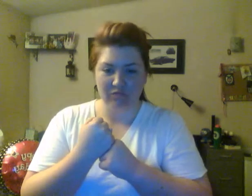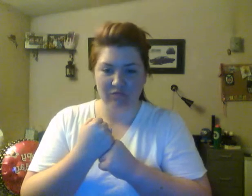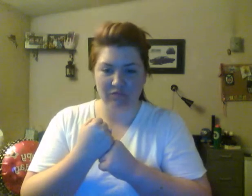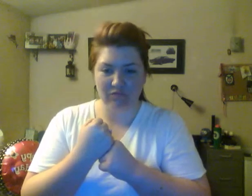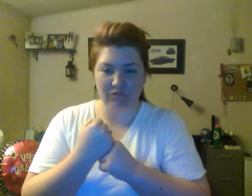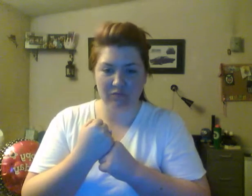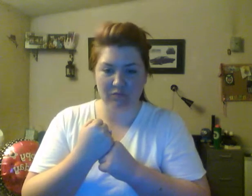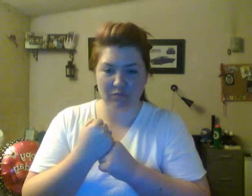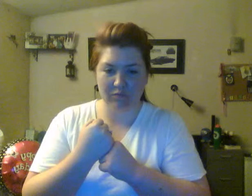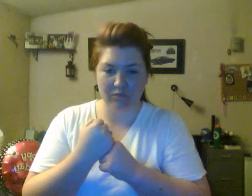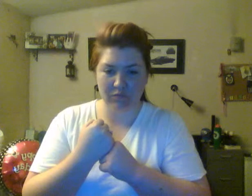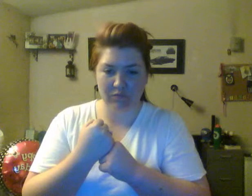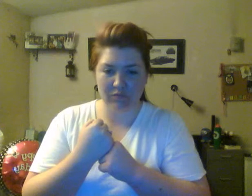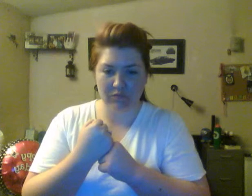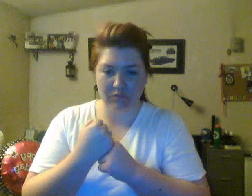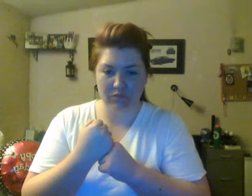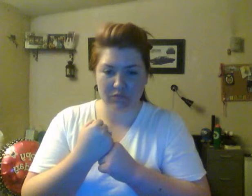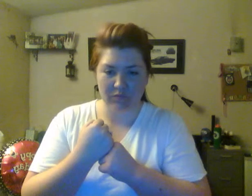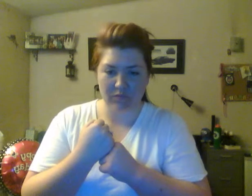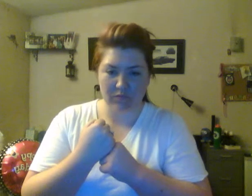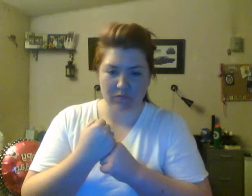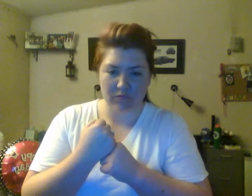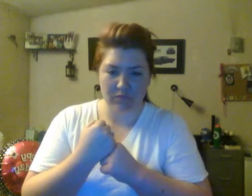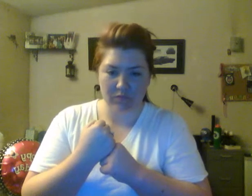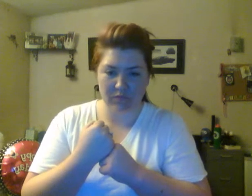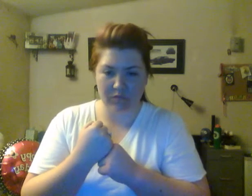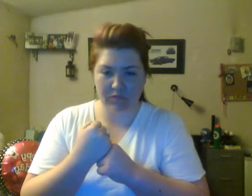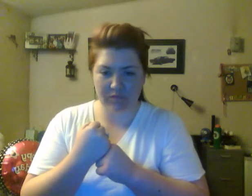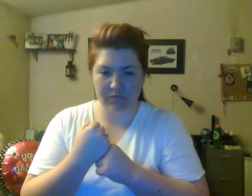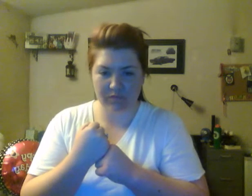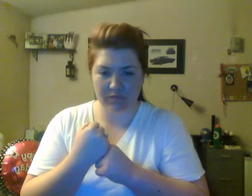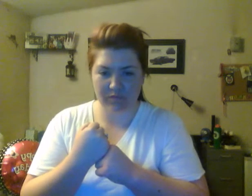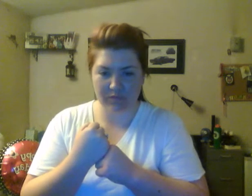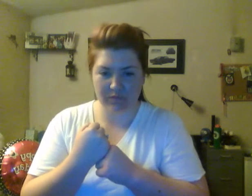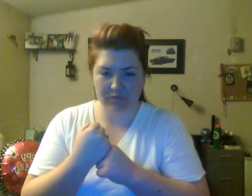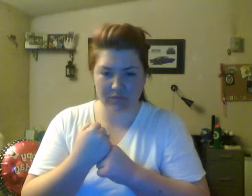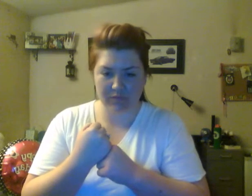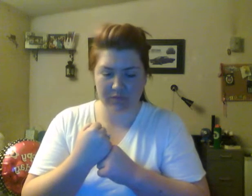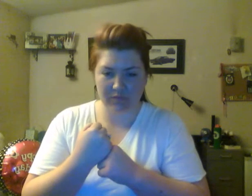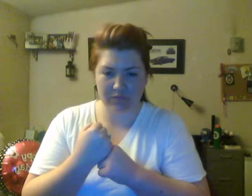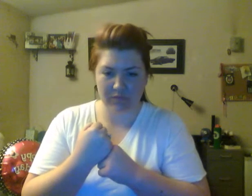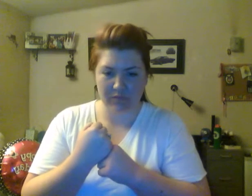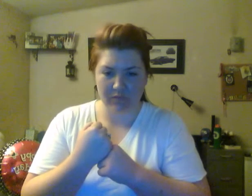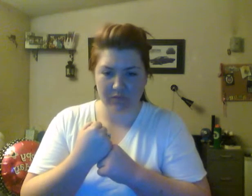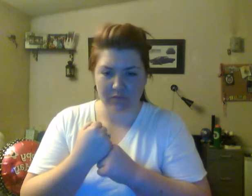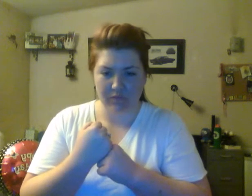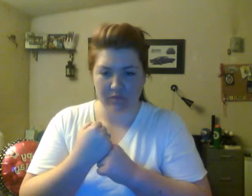you, give you money if you needed it.